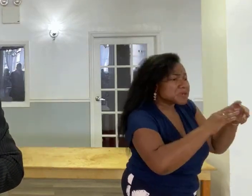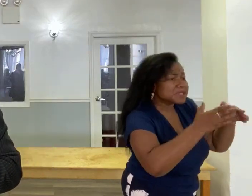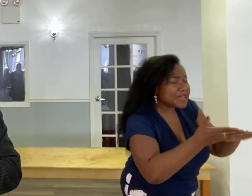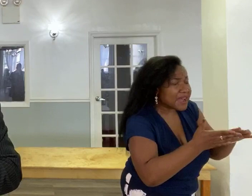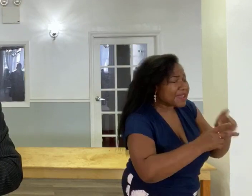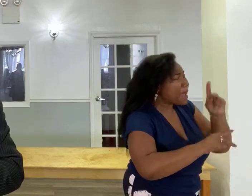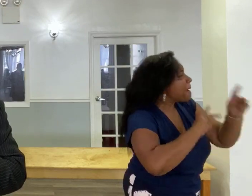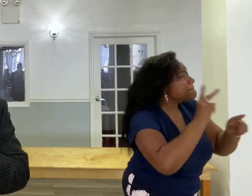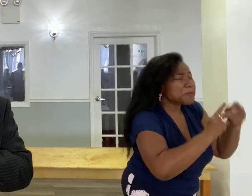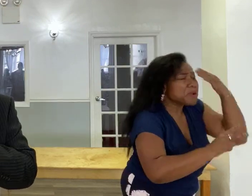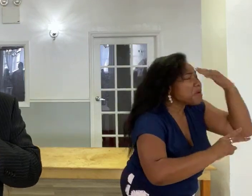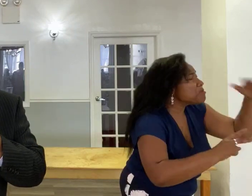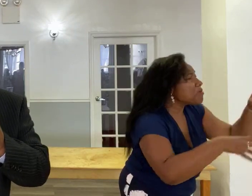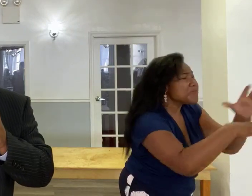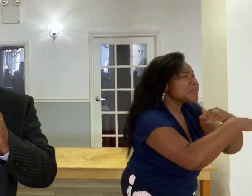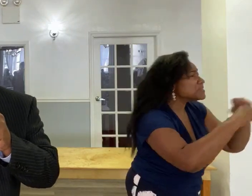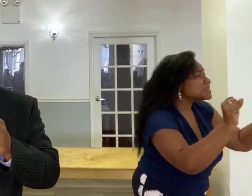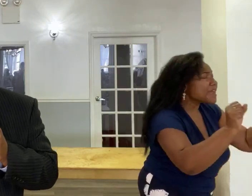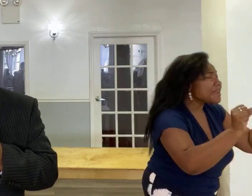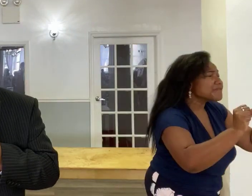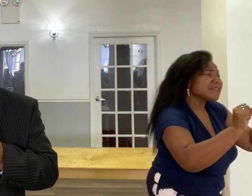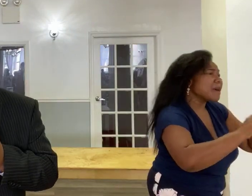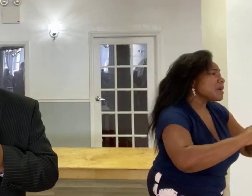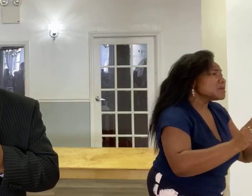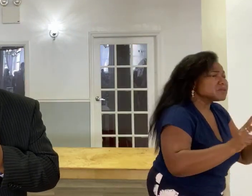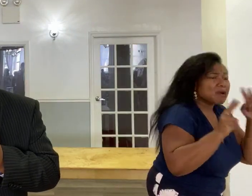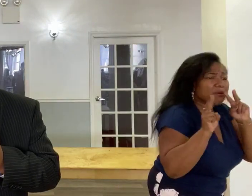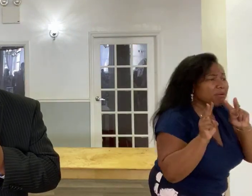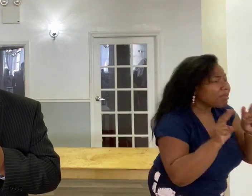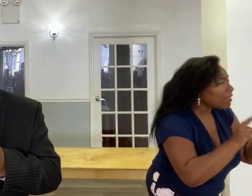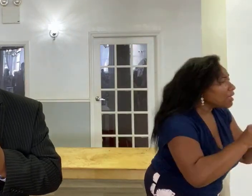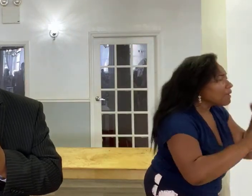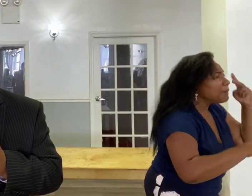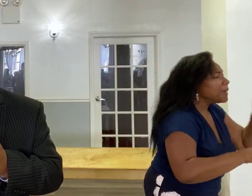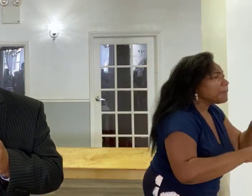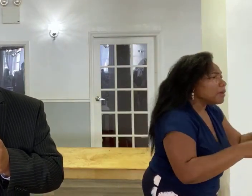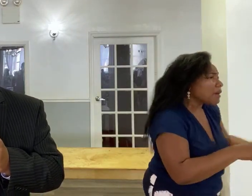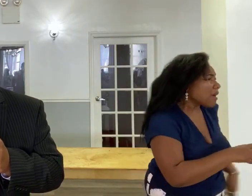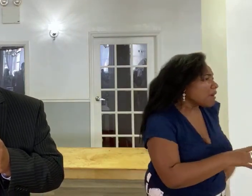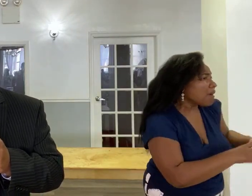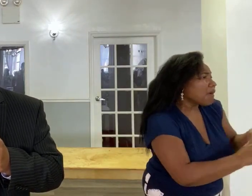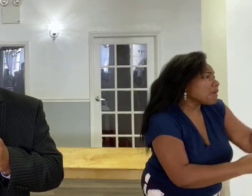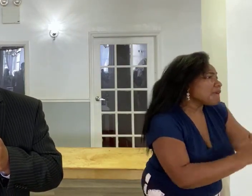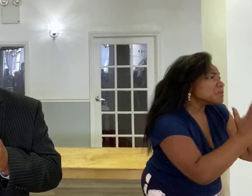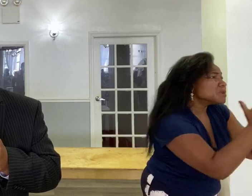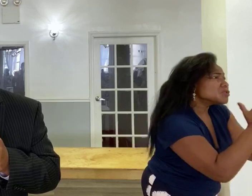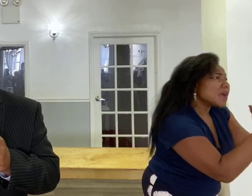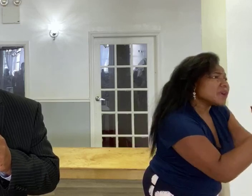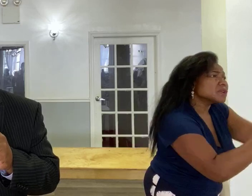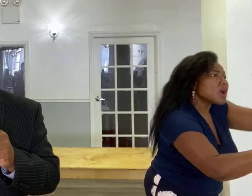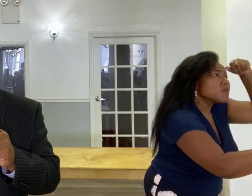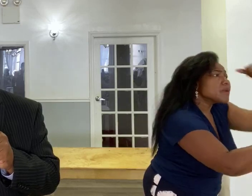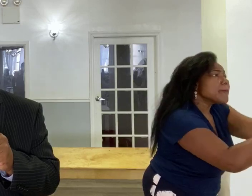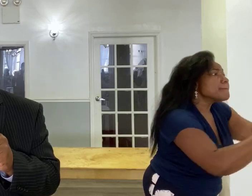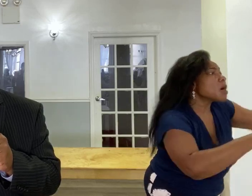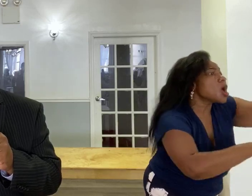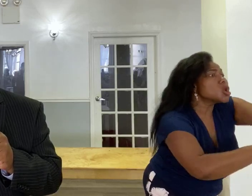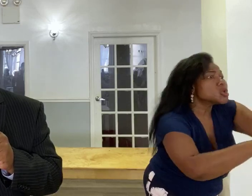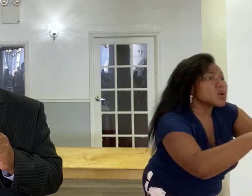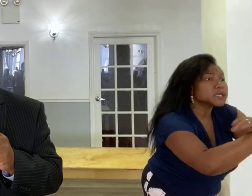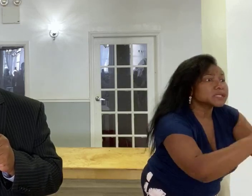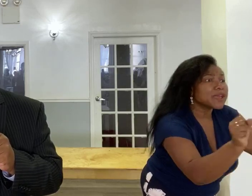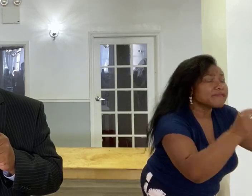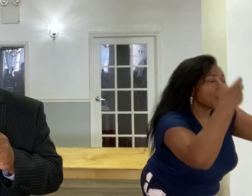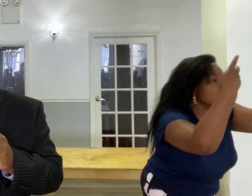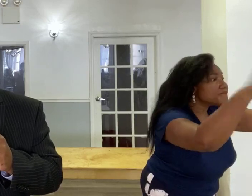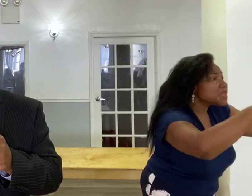know if they're saved or not, but be kind. Be kind to people. And remember that you're saved